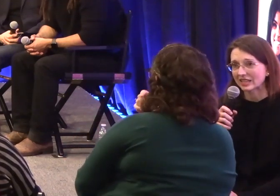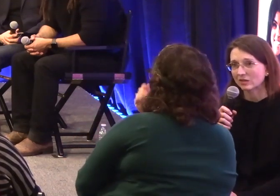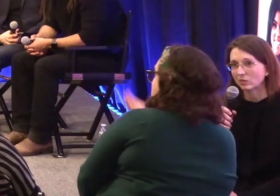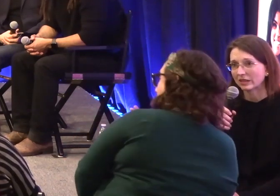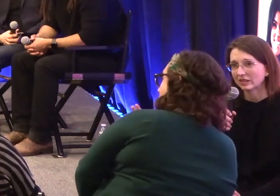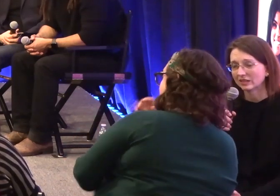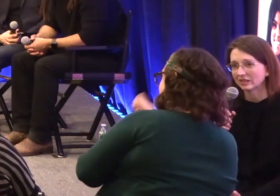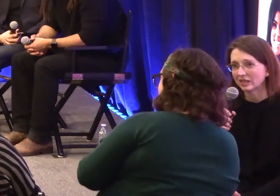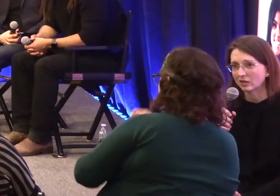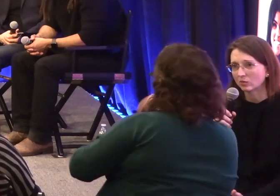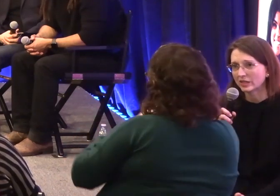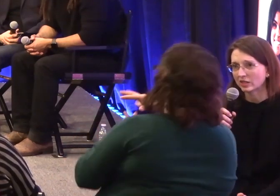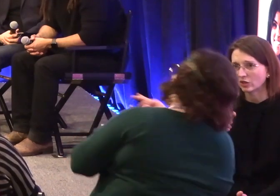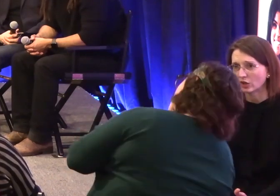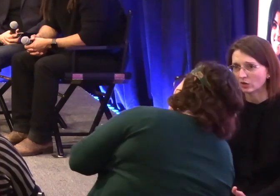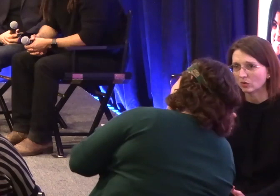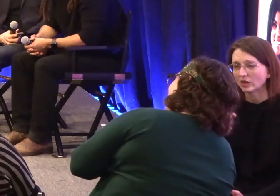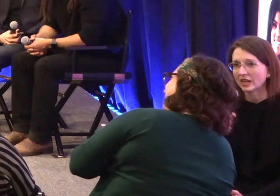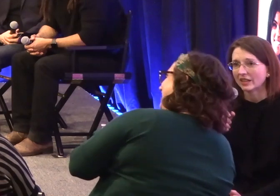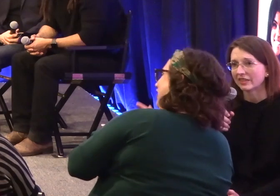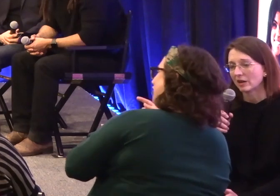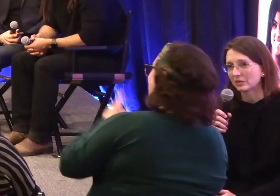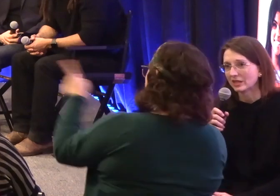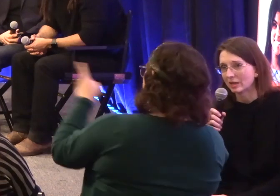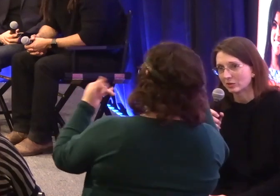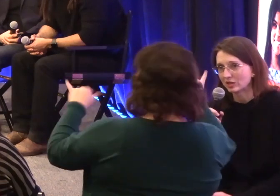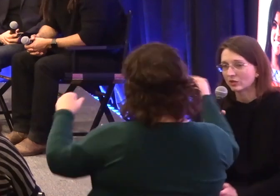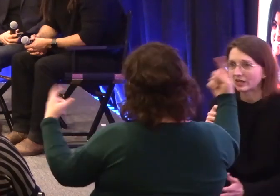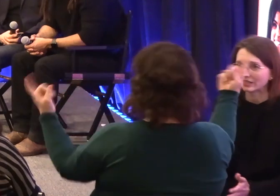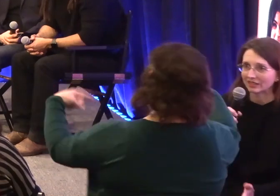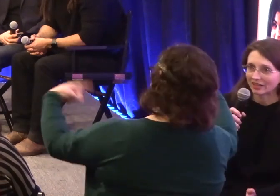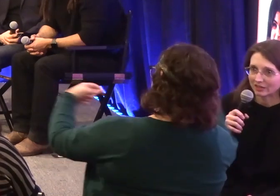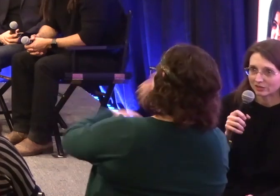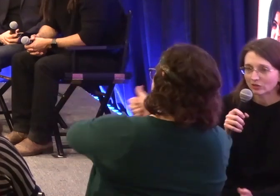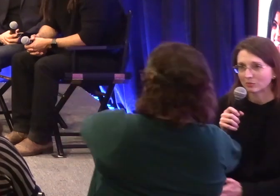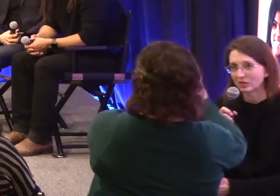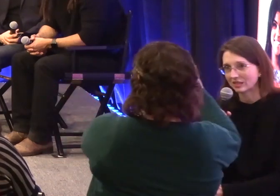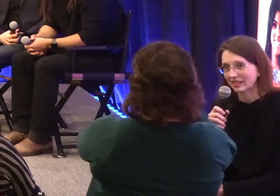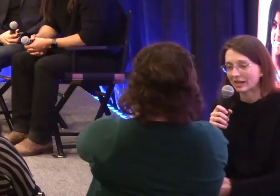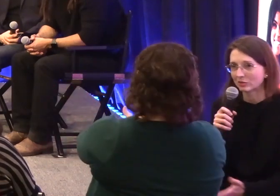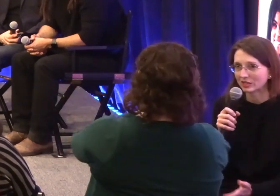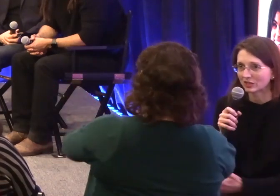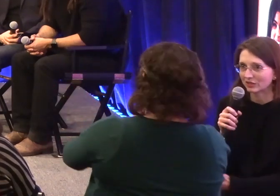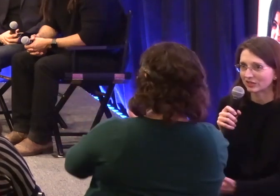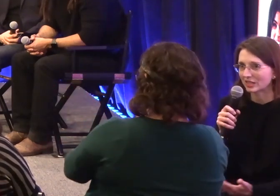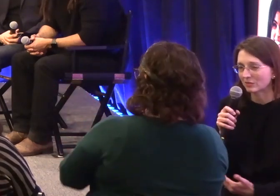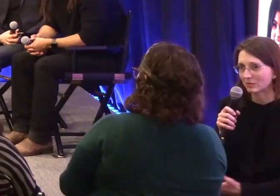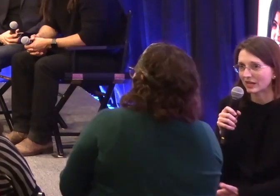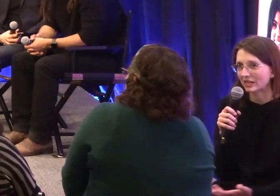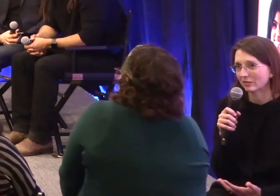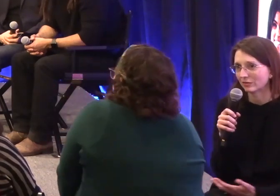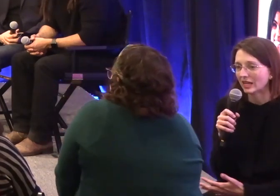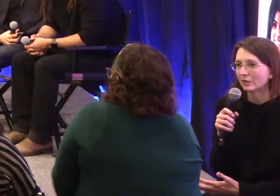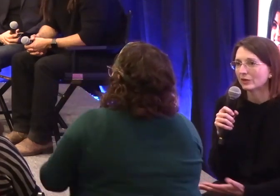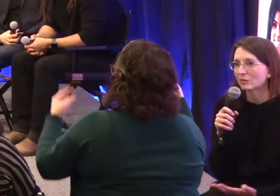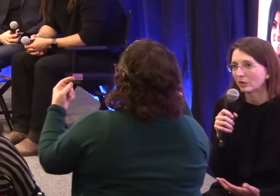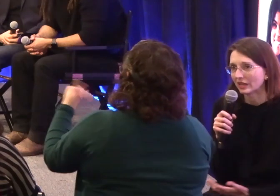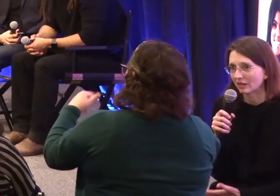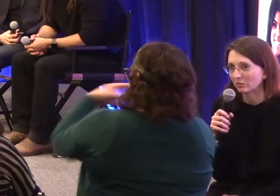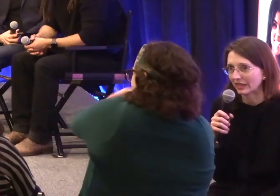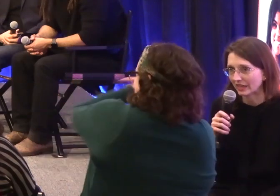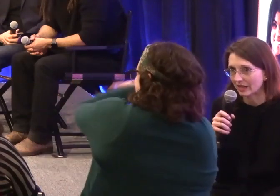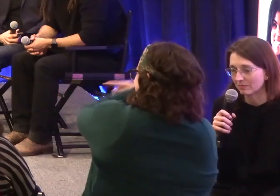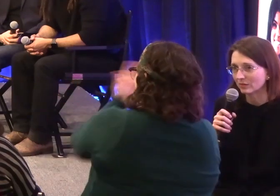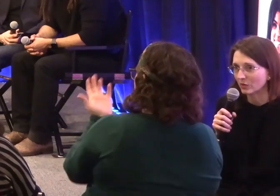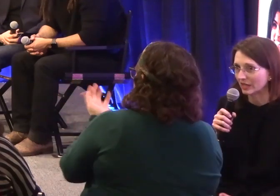they say, well, you know, we didn't know that that was an option to create the audio description and captioning. So there seems to be kind of finger